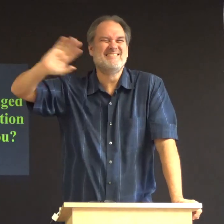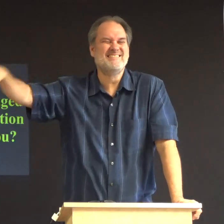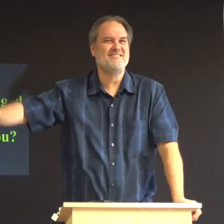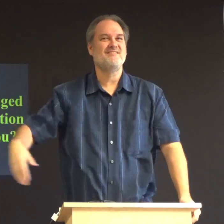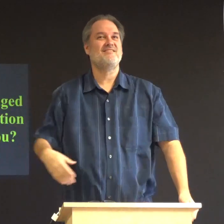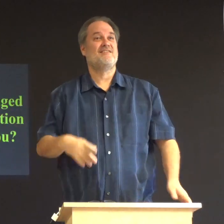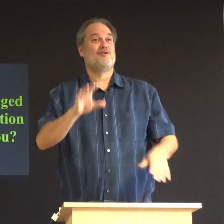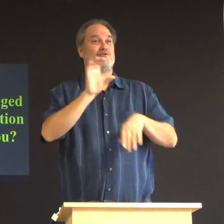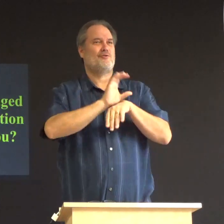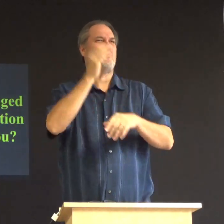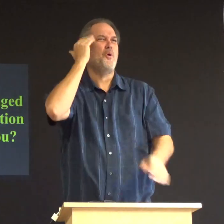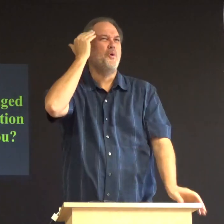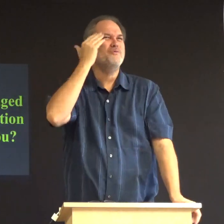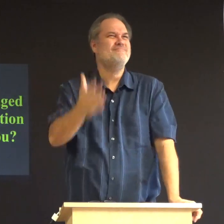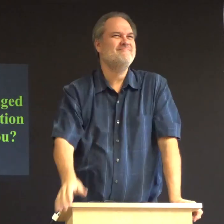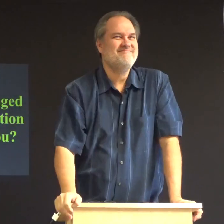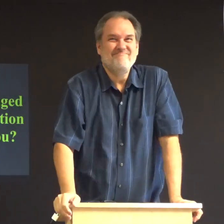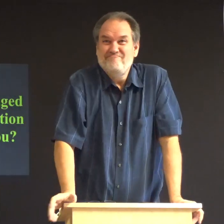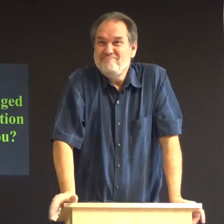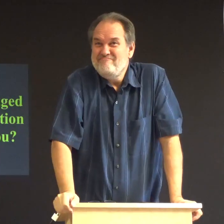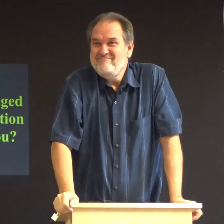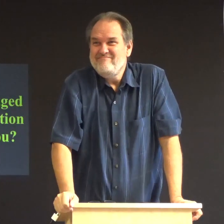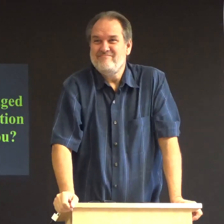how to run things. Church knows.